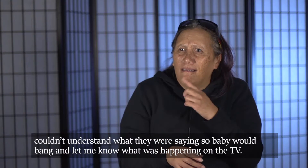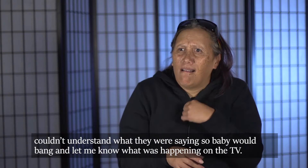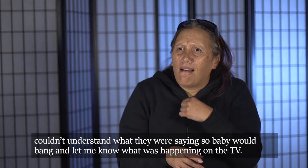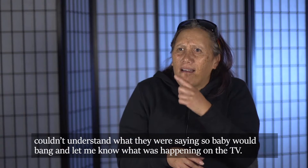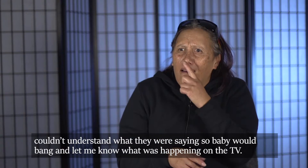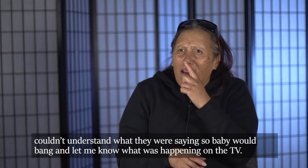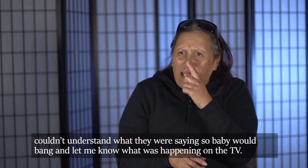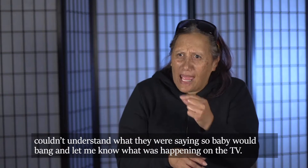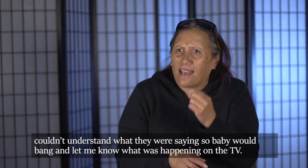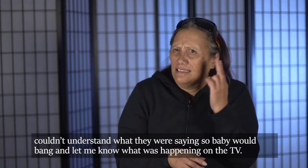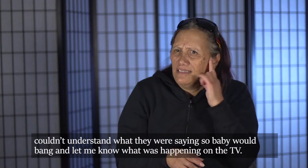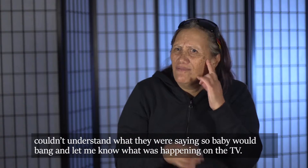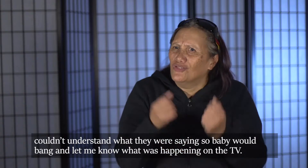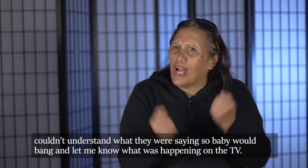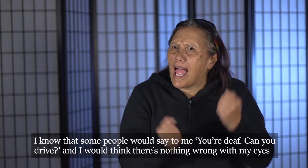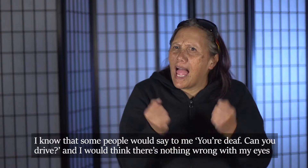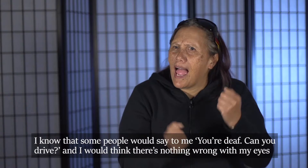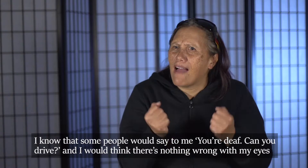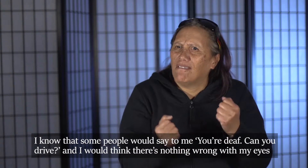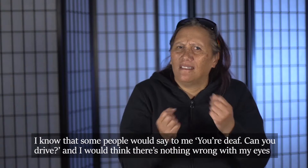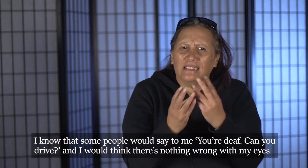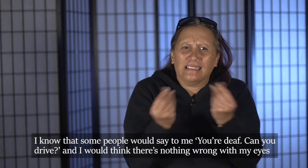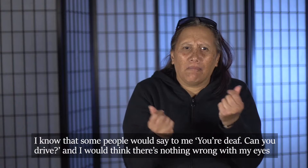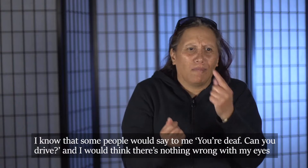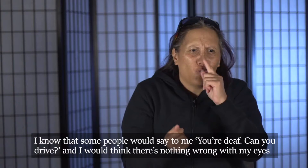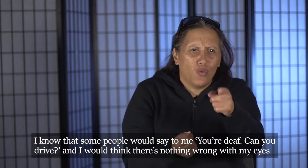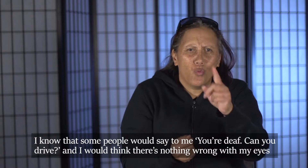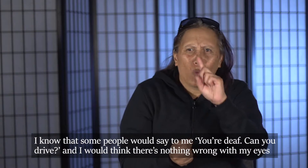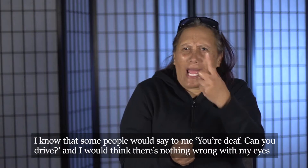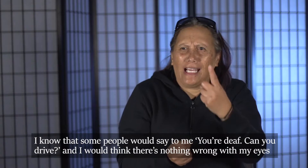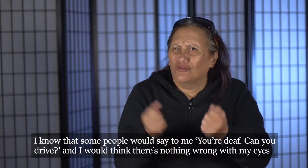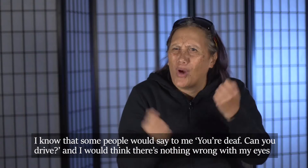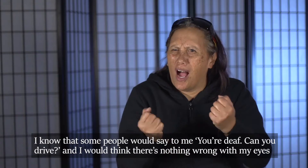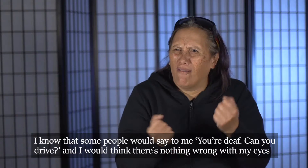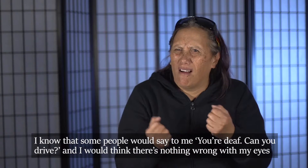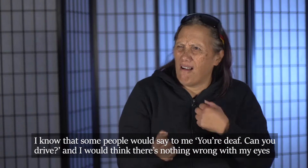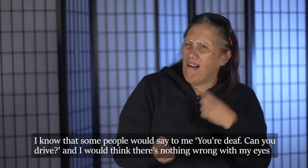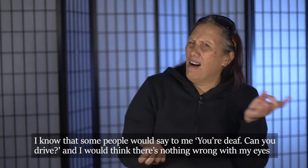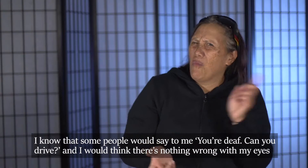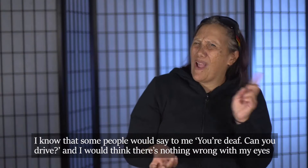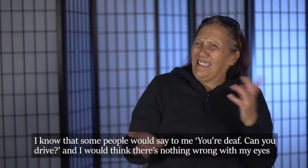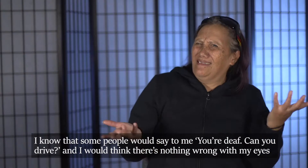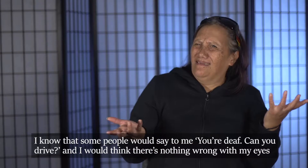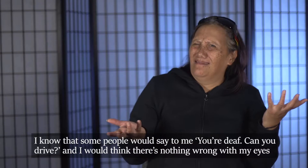the TV. I know that some people would say to me, you're